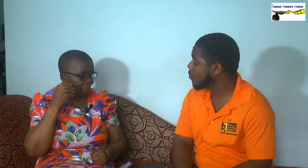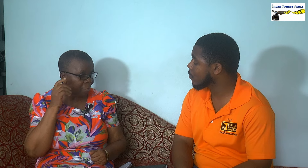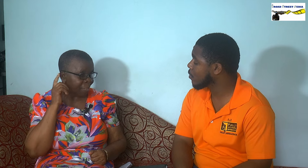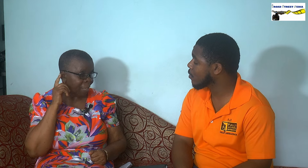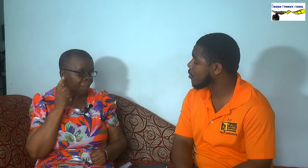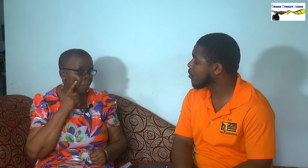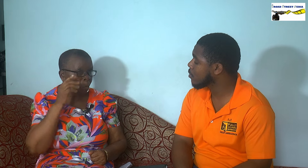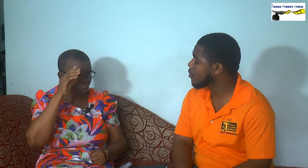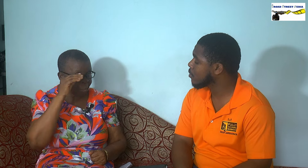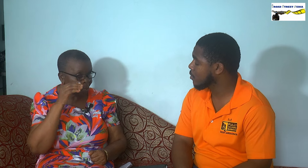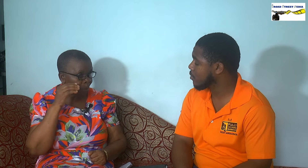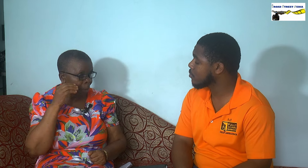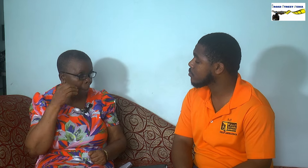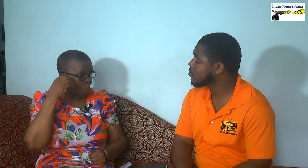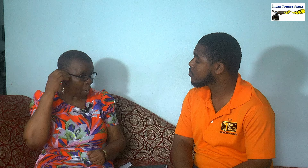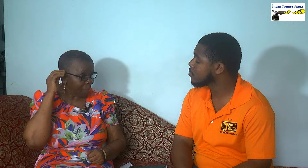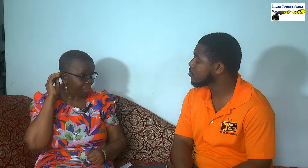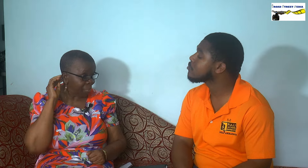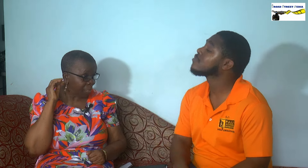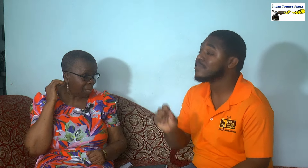the deaf boy named Mohammed.